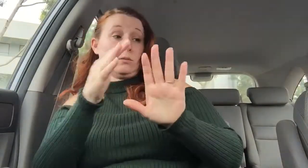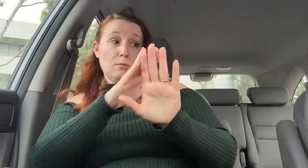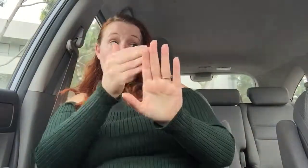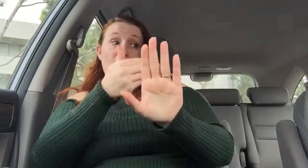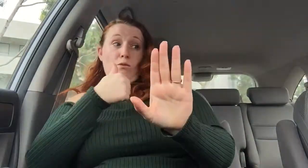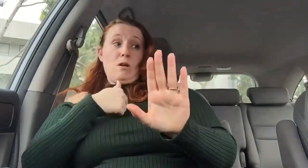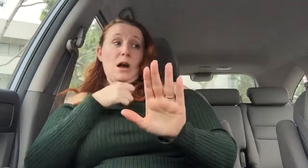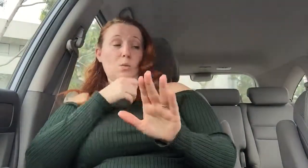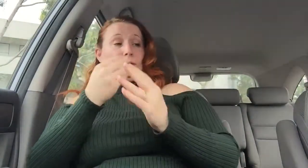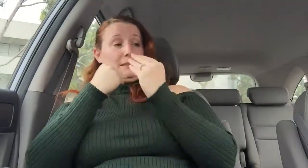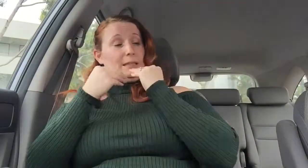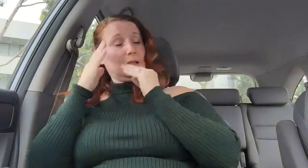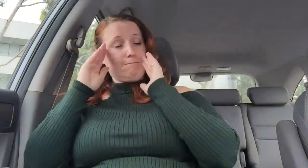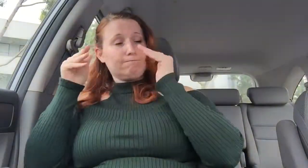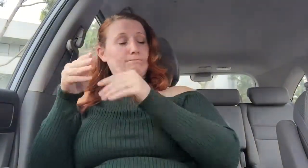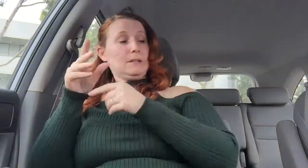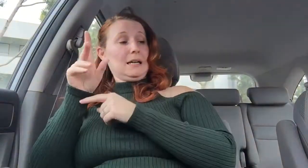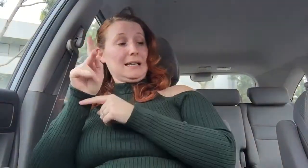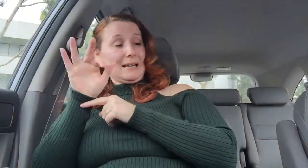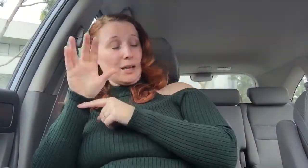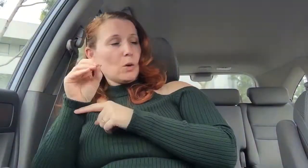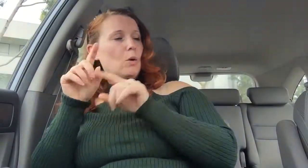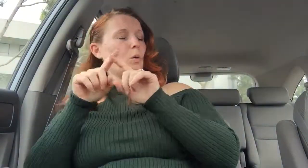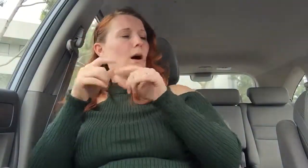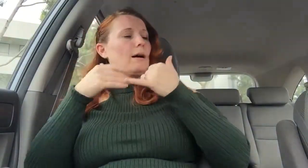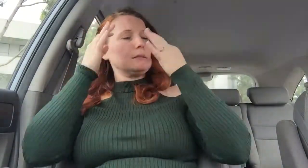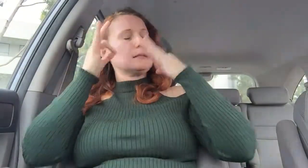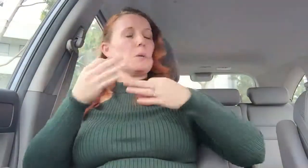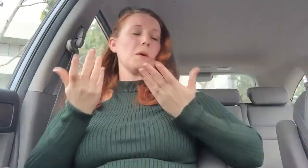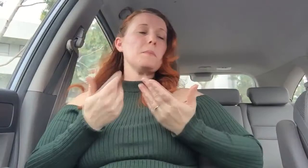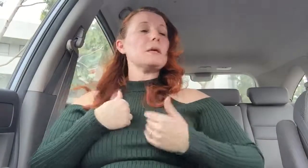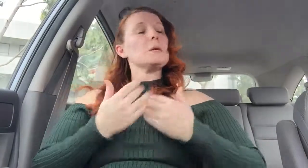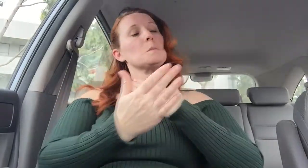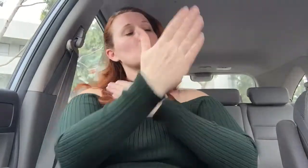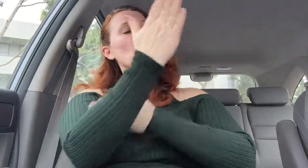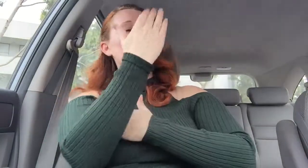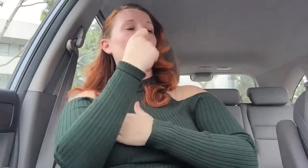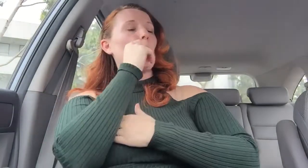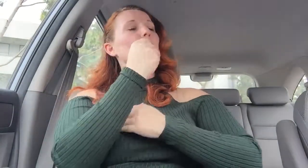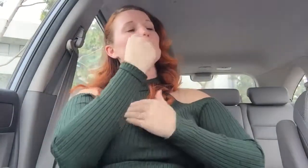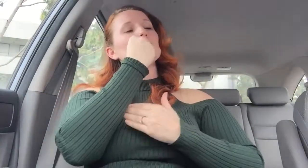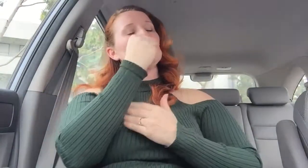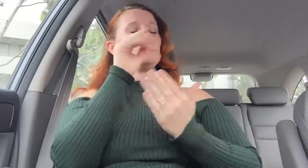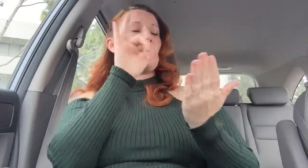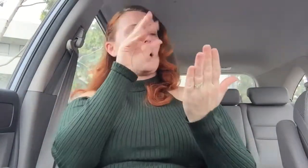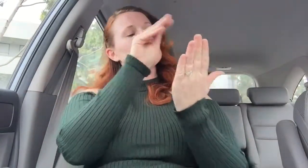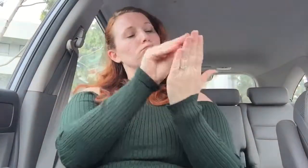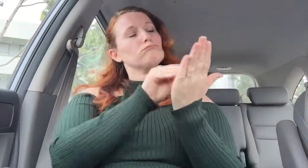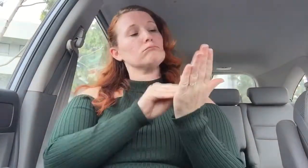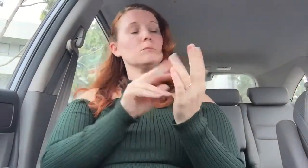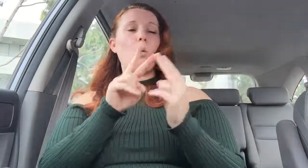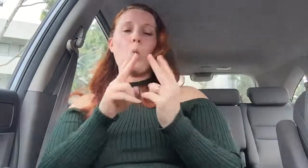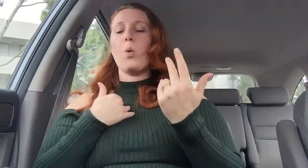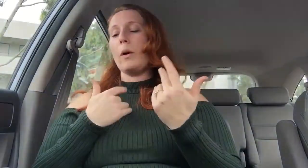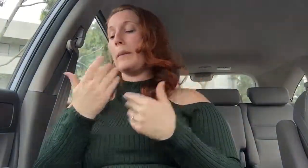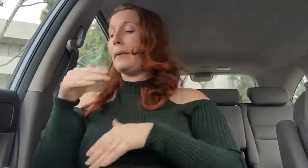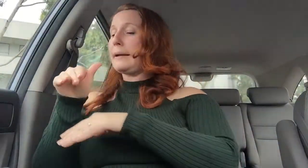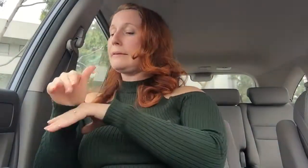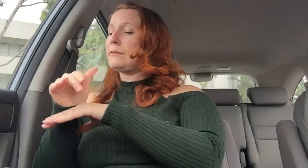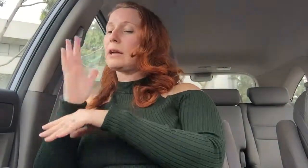all the time, I just slowly stopped tracking. And if that just meant like tracking my breakfast and then not tracking my lunch and dinner, or like tracking my breakfast and lunch and then not tracking my dinner, just like trying to